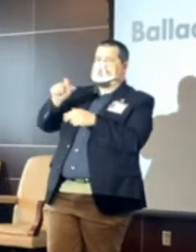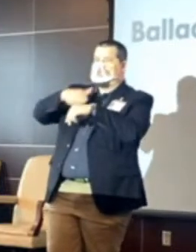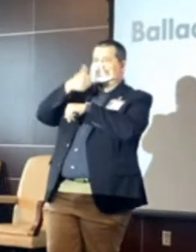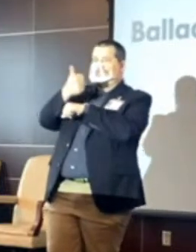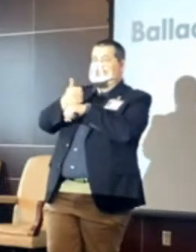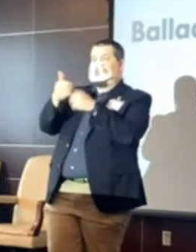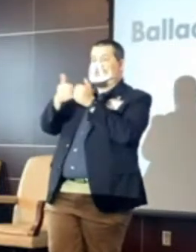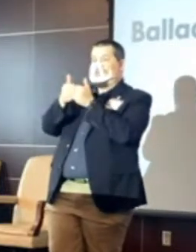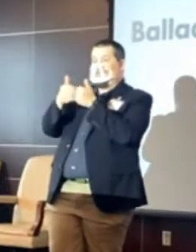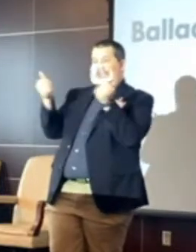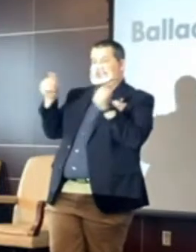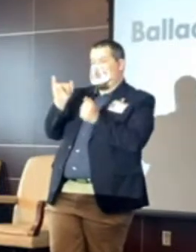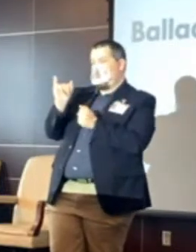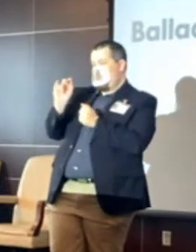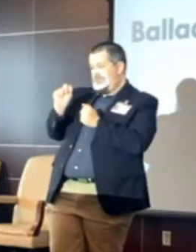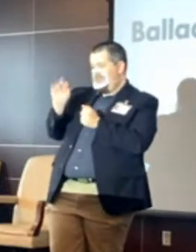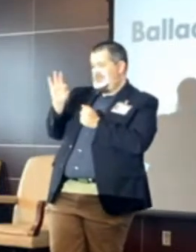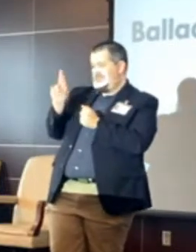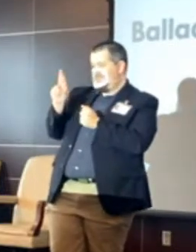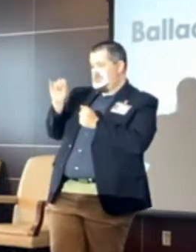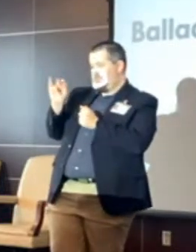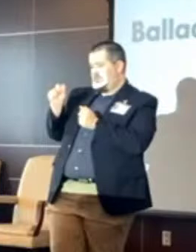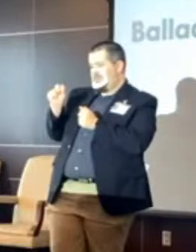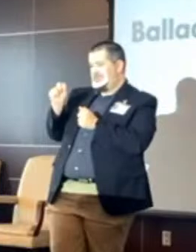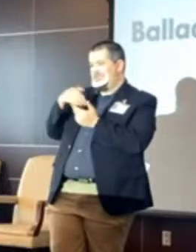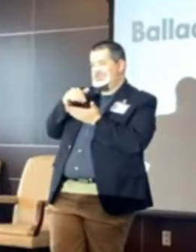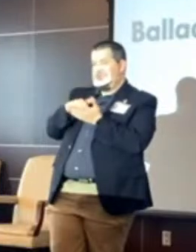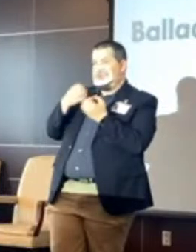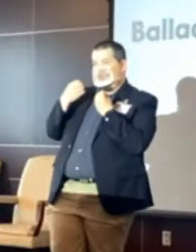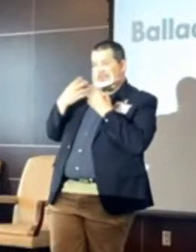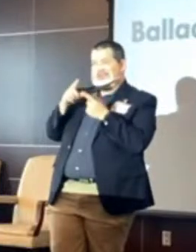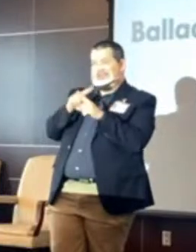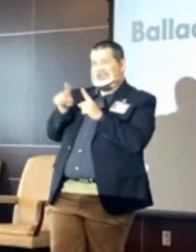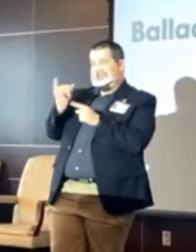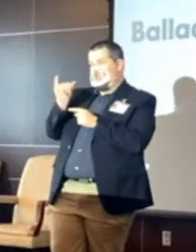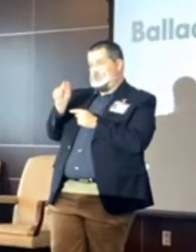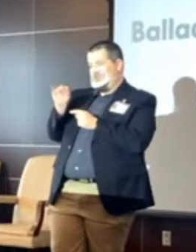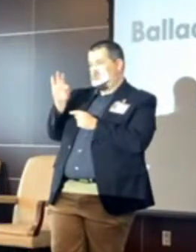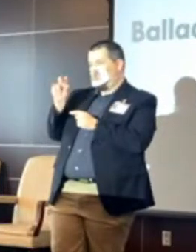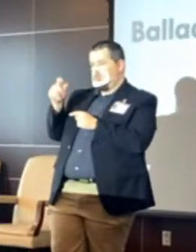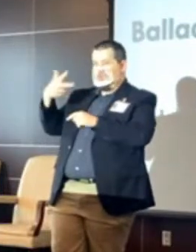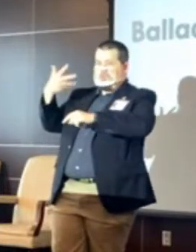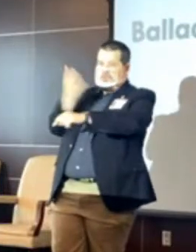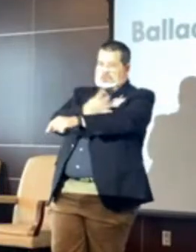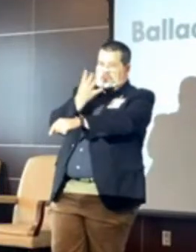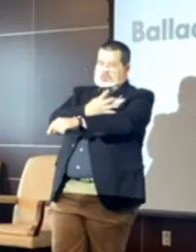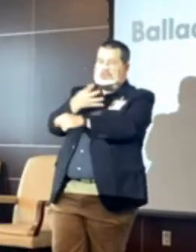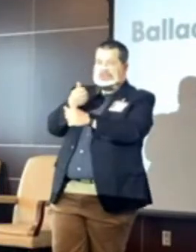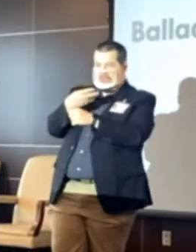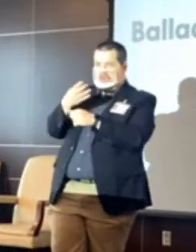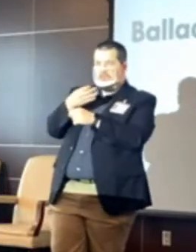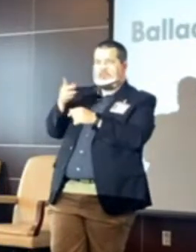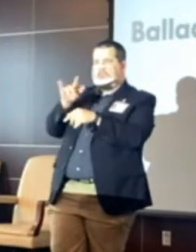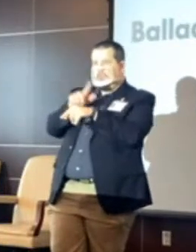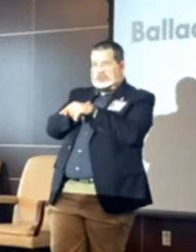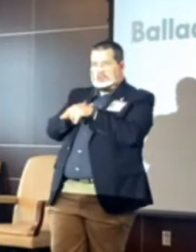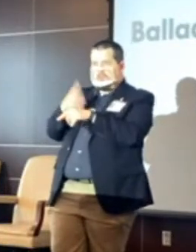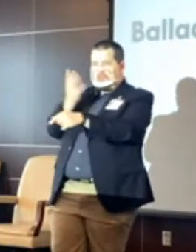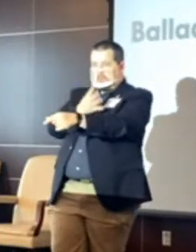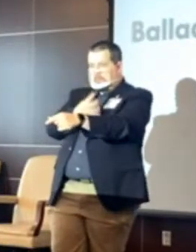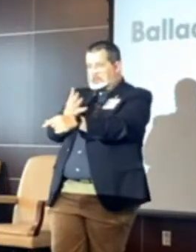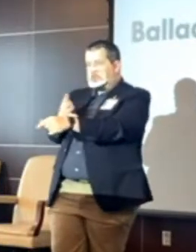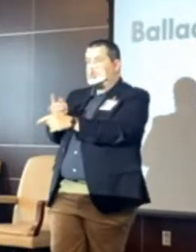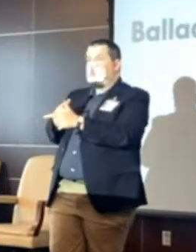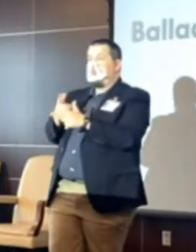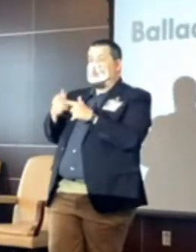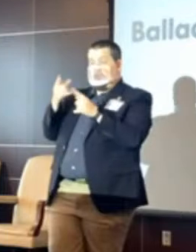a separate infusion center where we have multiple infusion bays where we can run several patients at a time. Our goal,